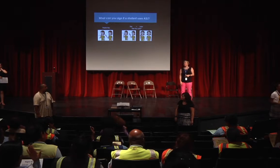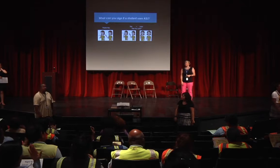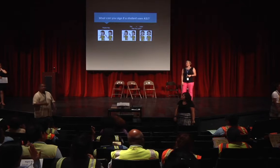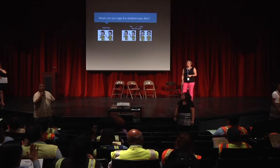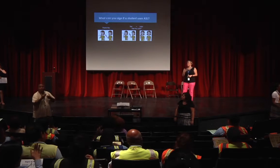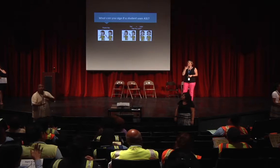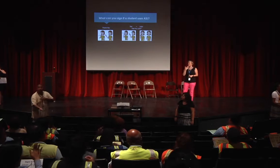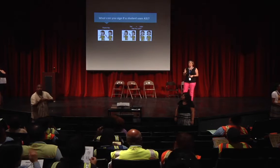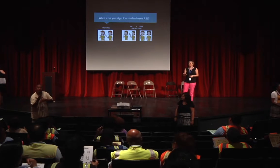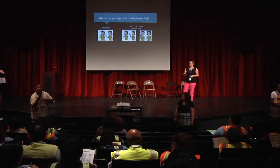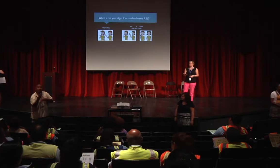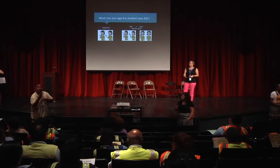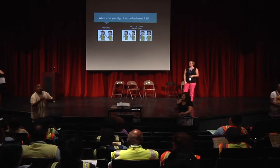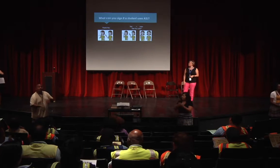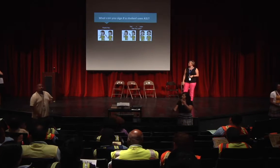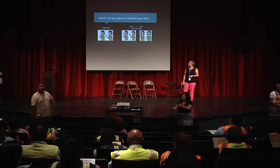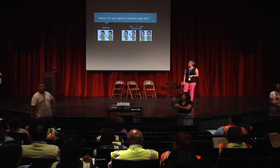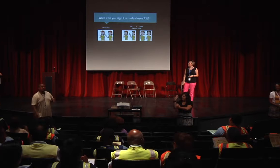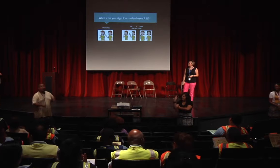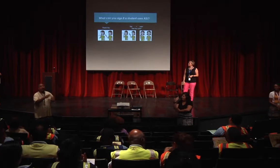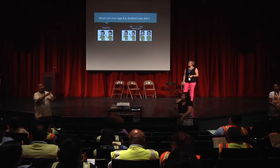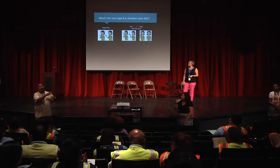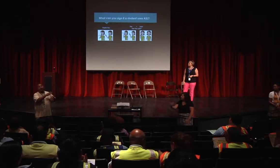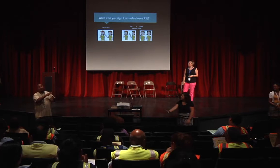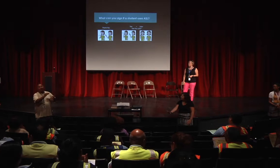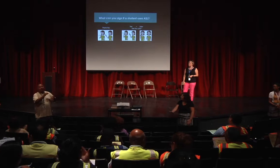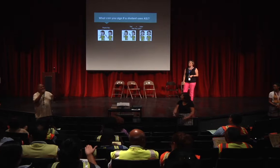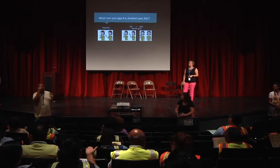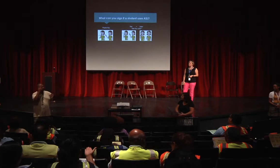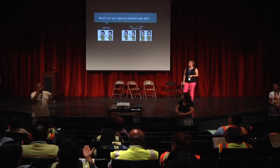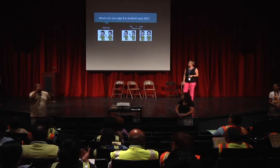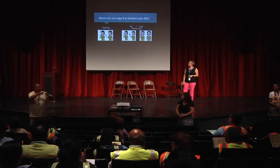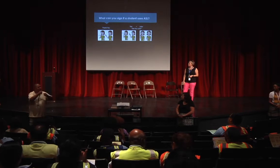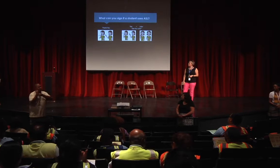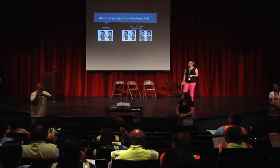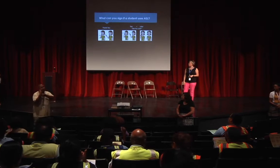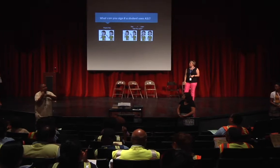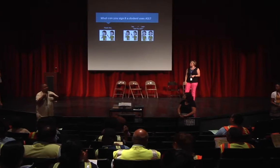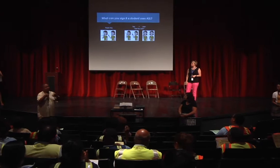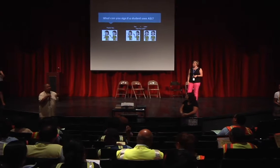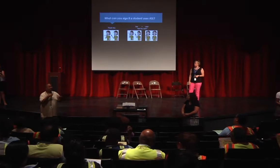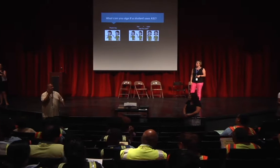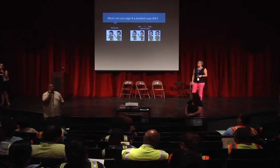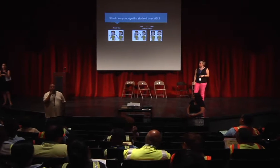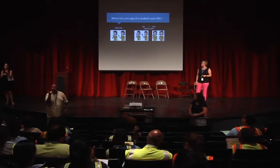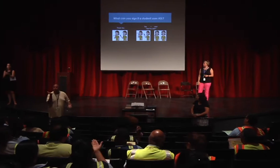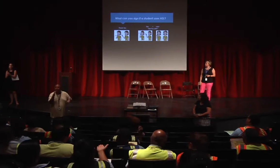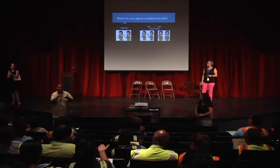Great. And then, I don't know if you guys remember this from last year, but we wanted had heard that you guys wanted to learn how to say